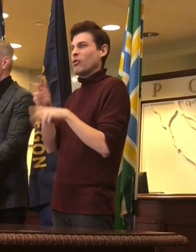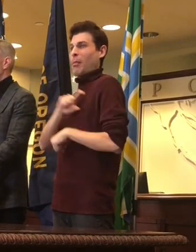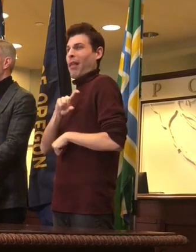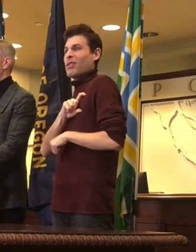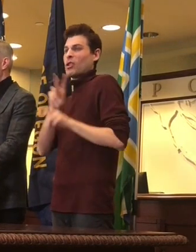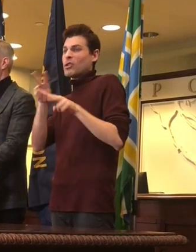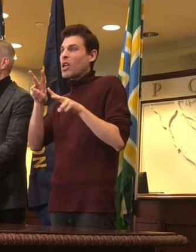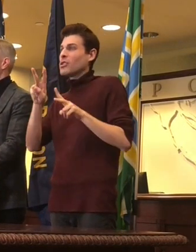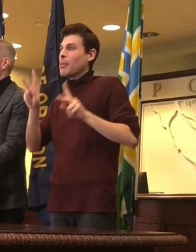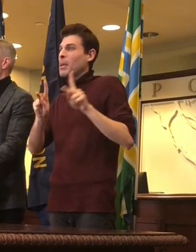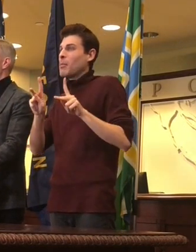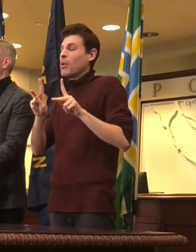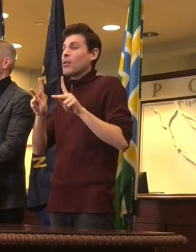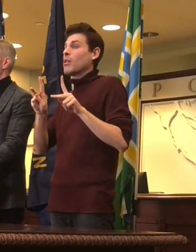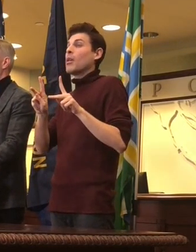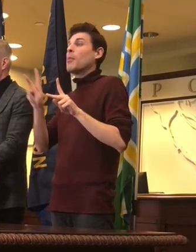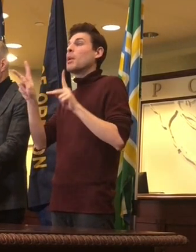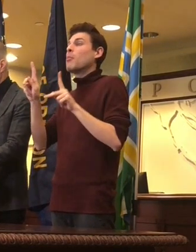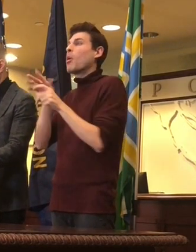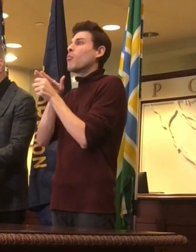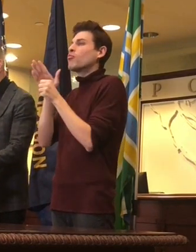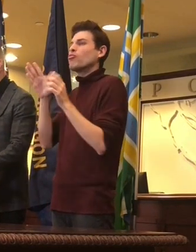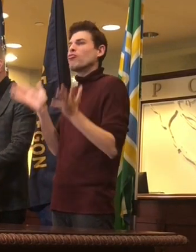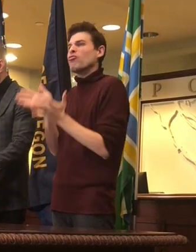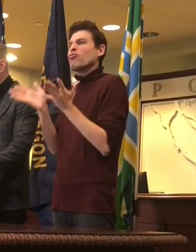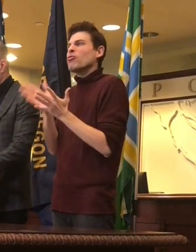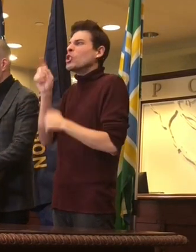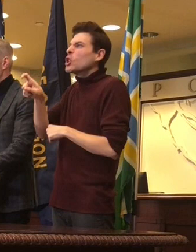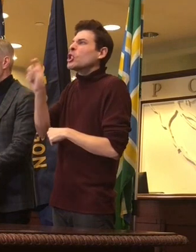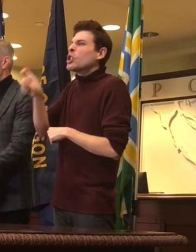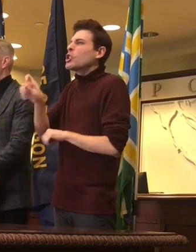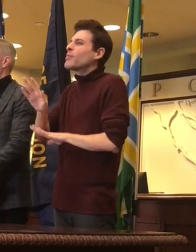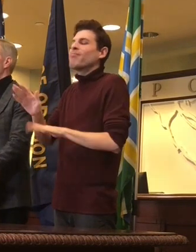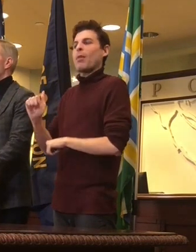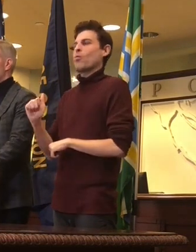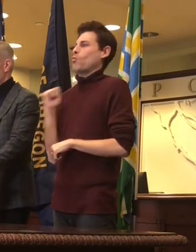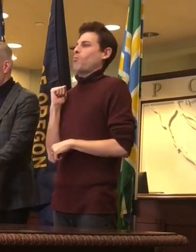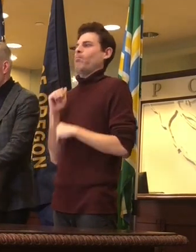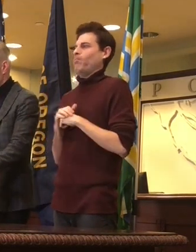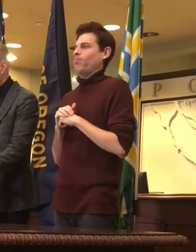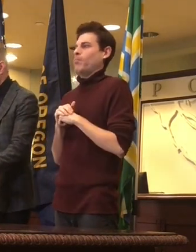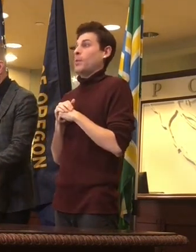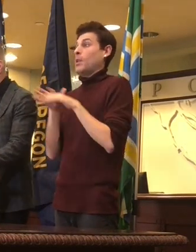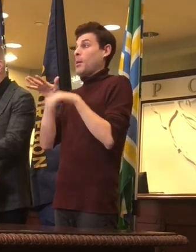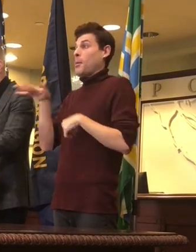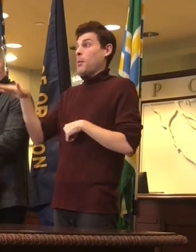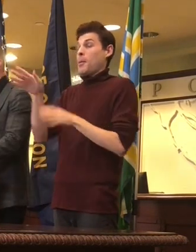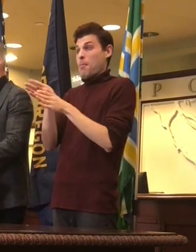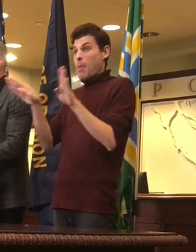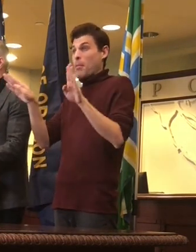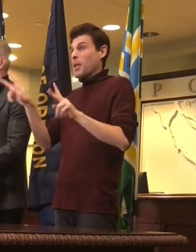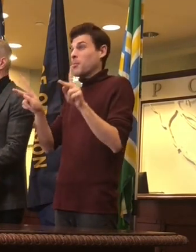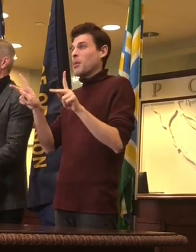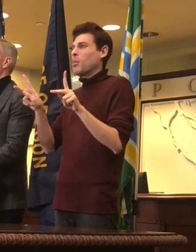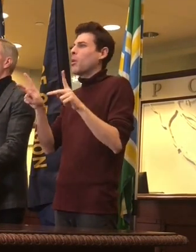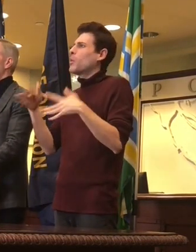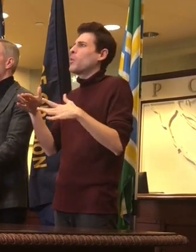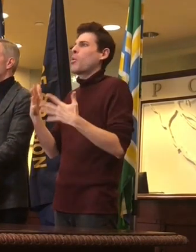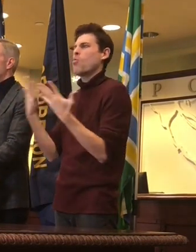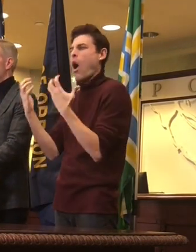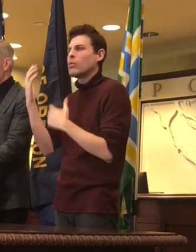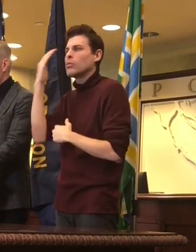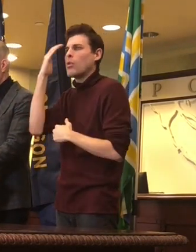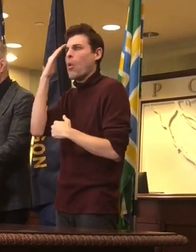facts, despite pressure to do so. There's considerable public interest in this officer-involved shooting, and for